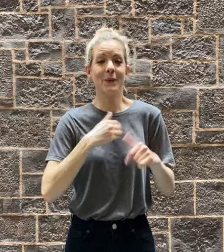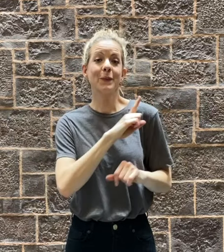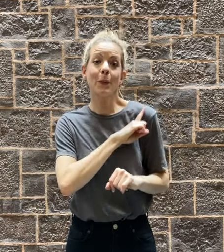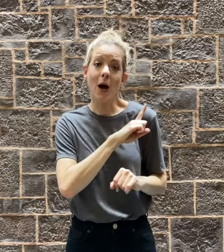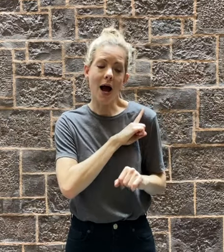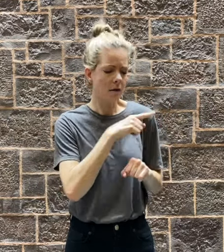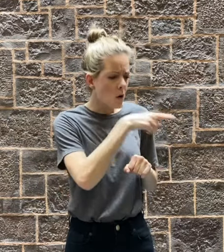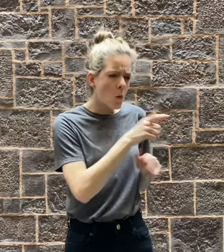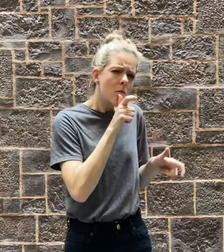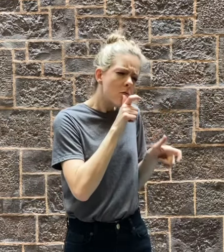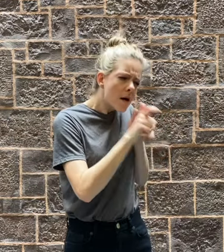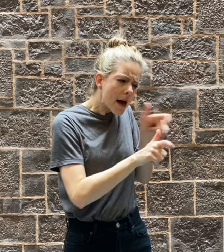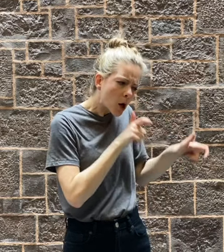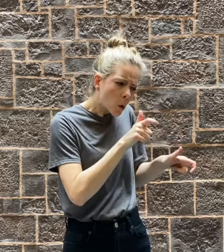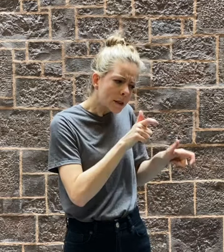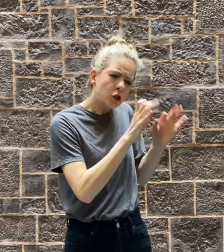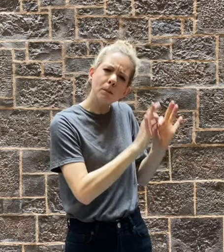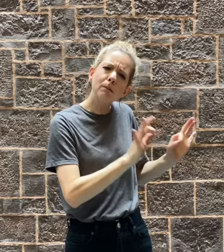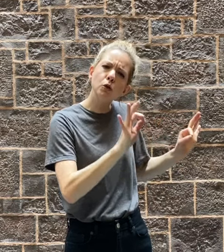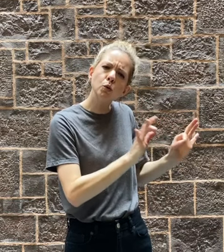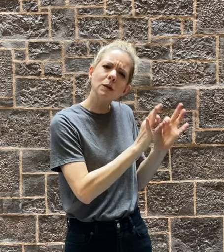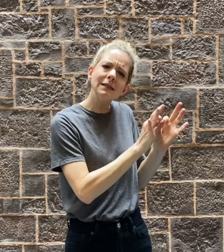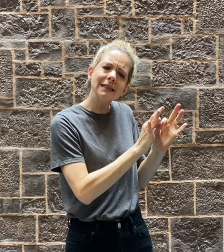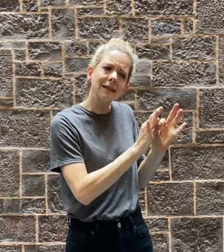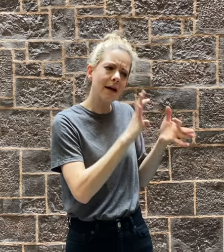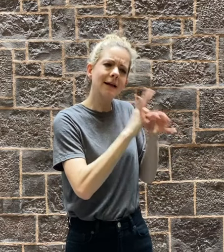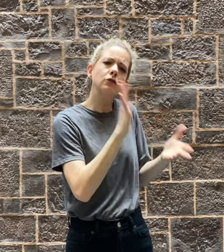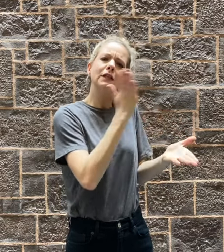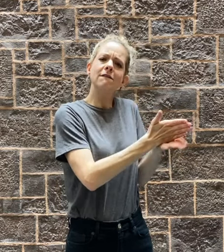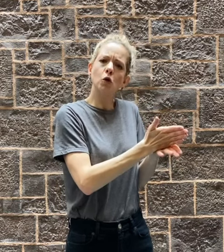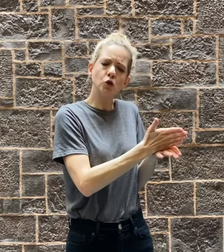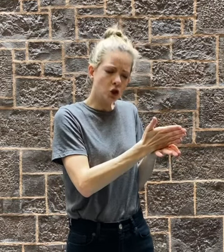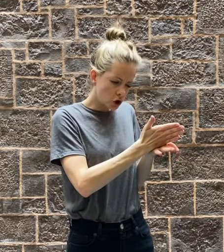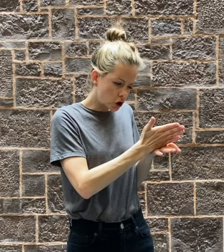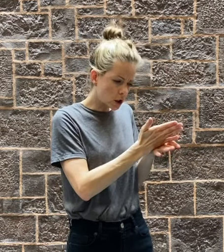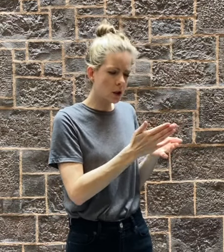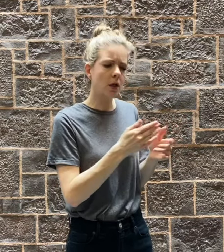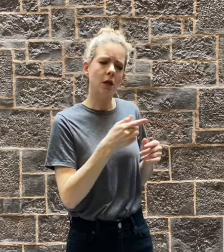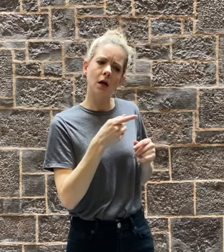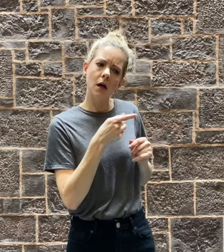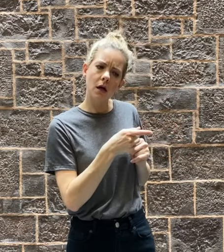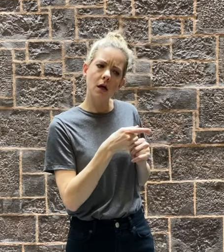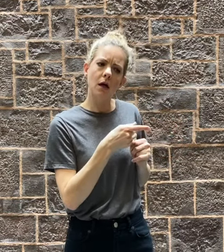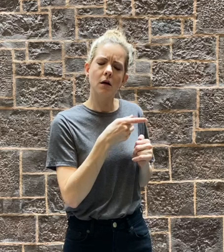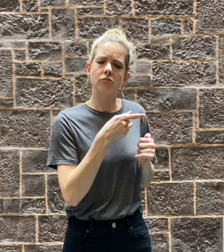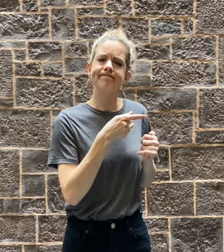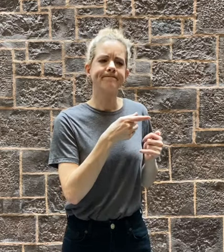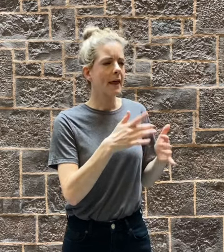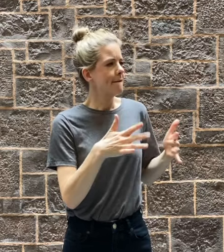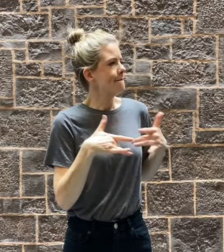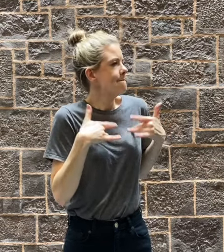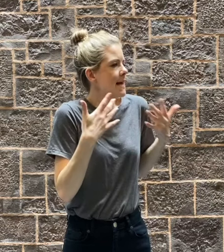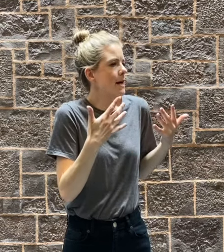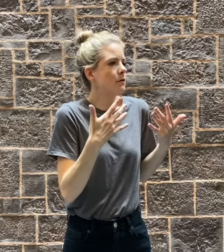them, the devotional language, and this kind of Christian context